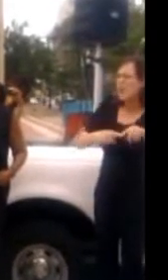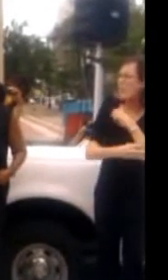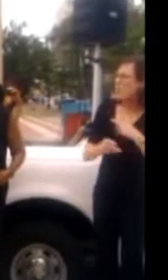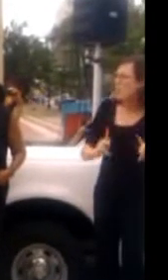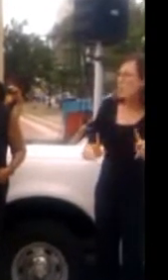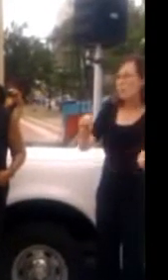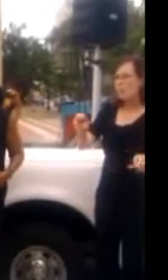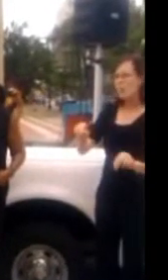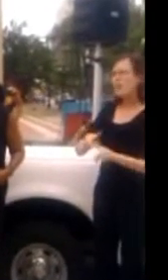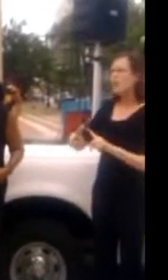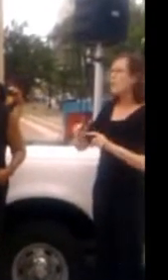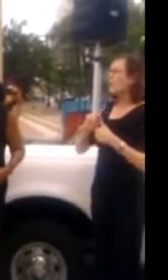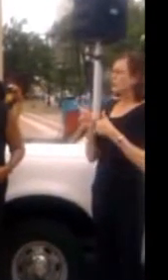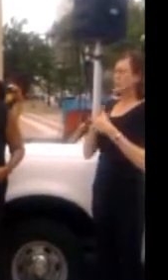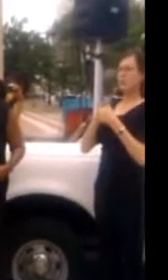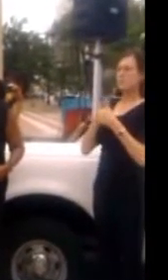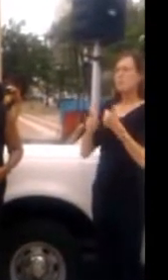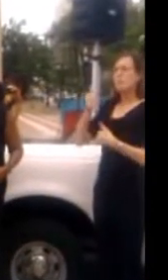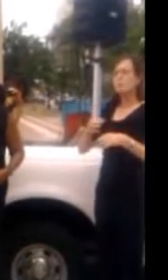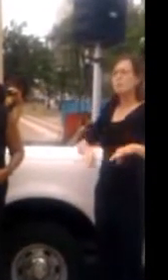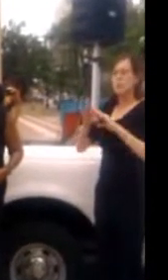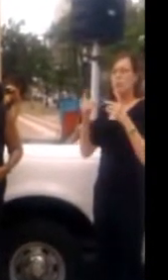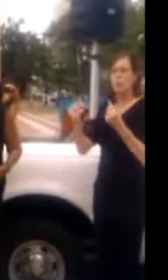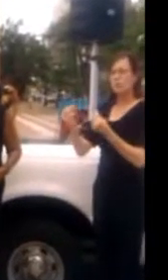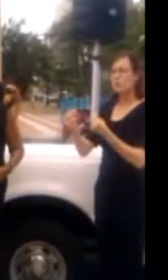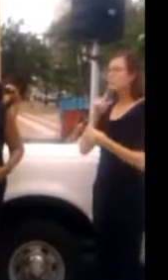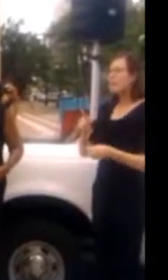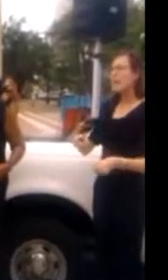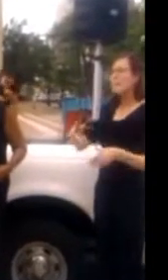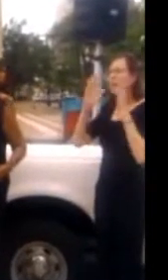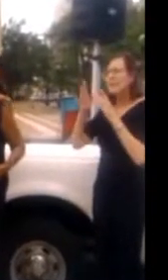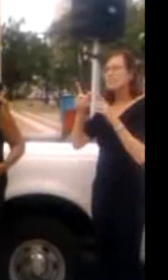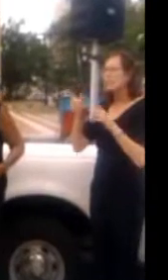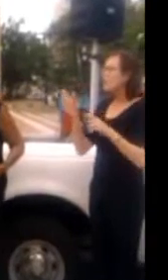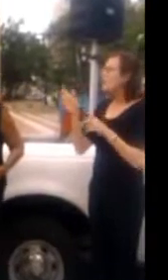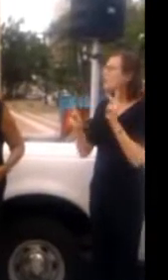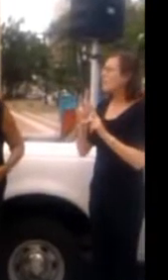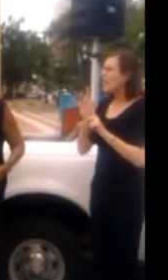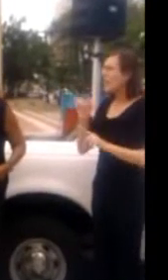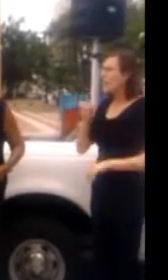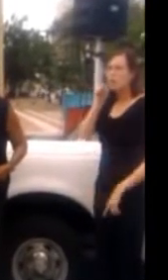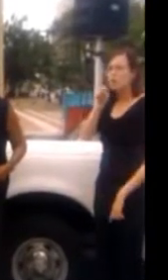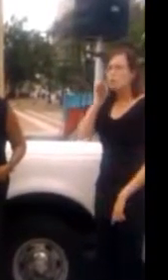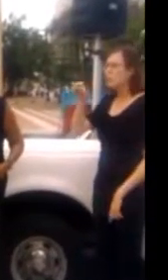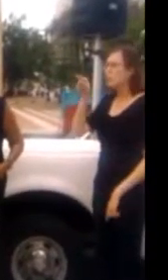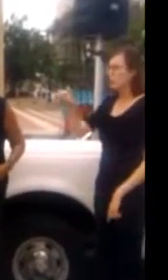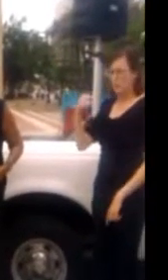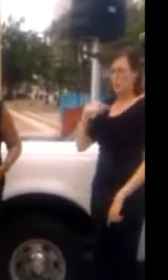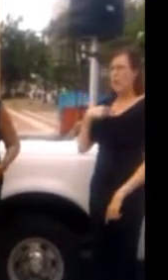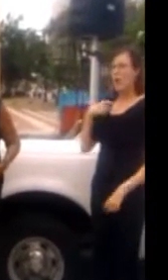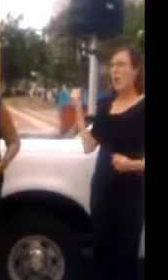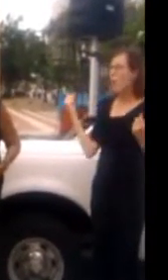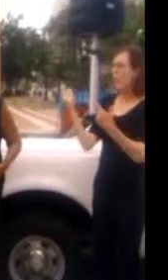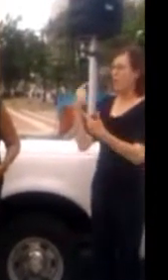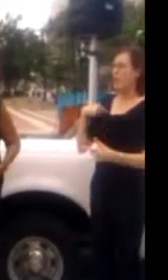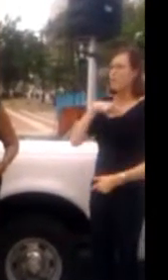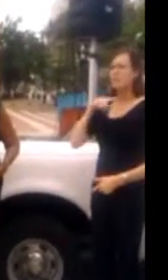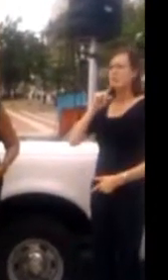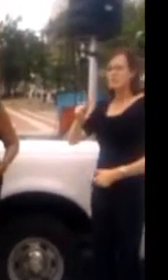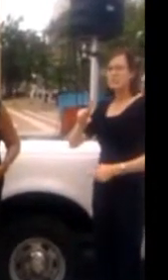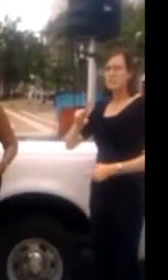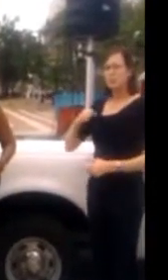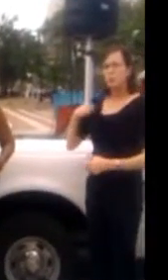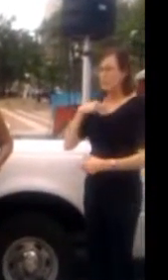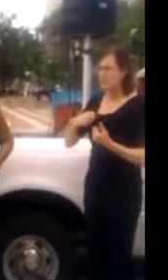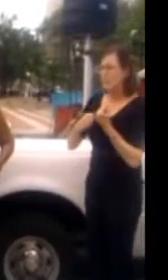most important things they can do is listen to people like you and you and you and me. We are the backbone